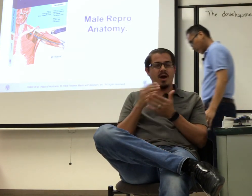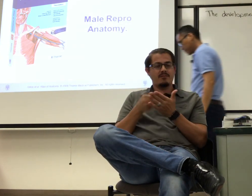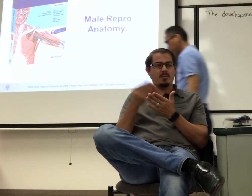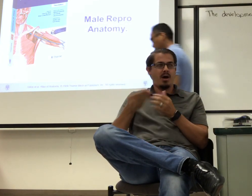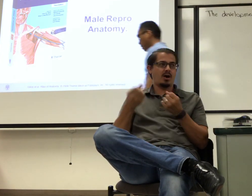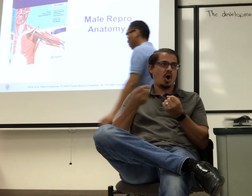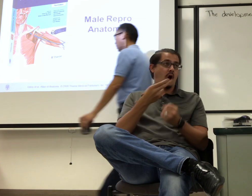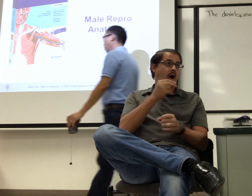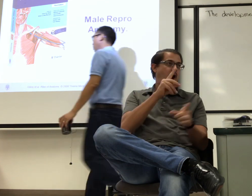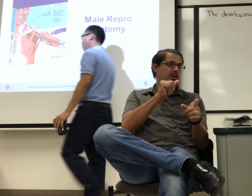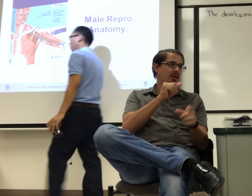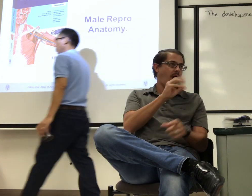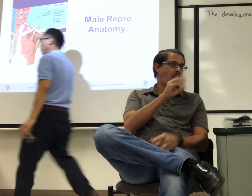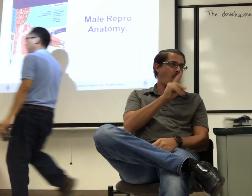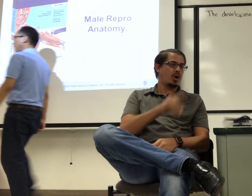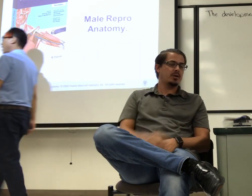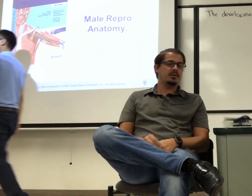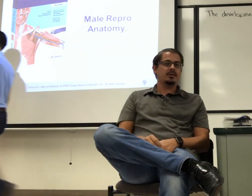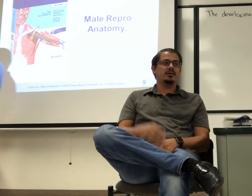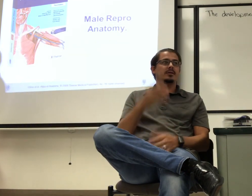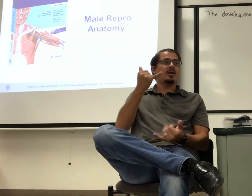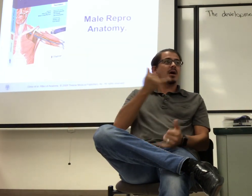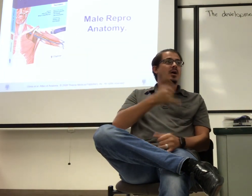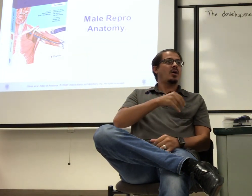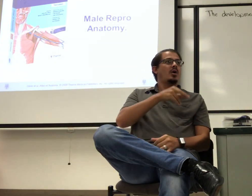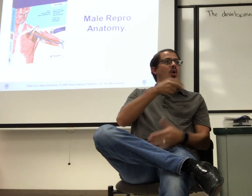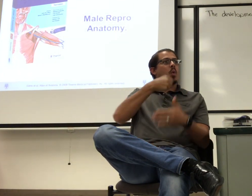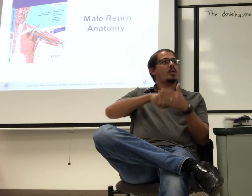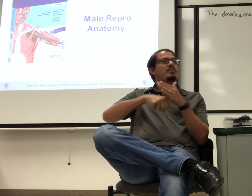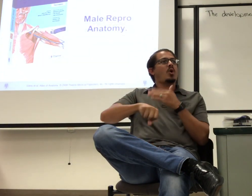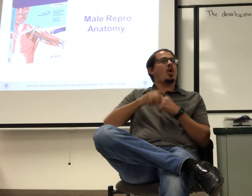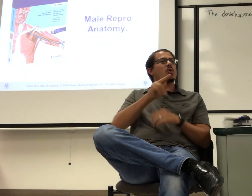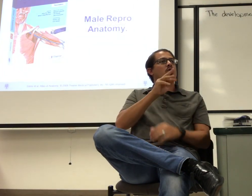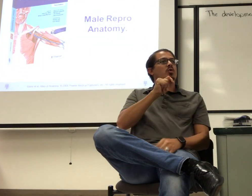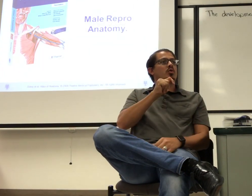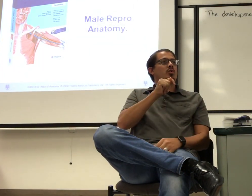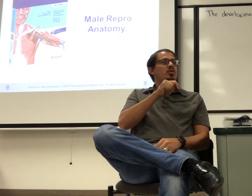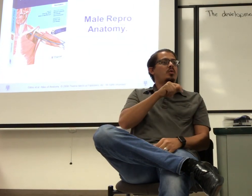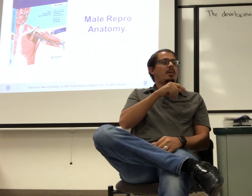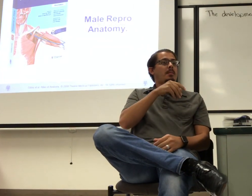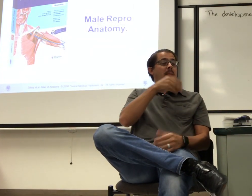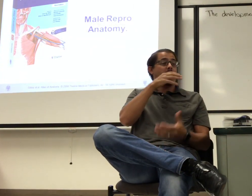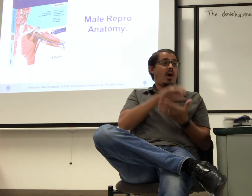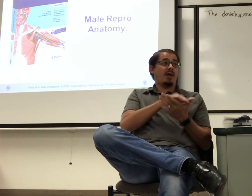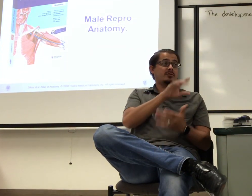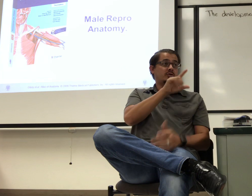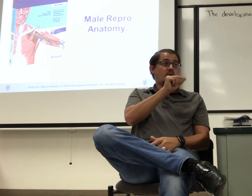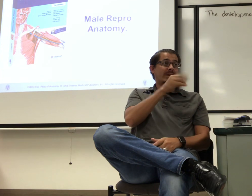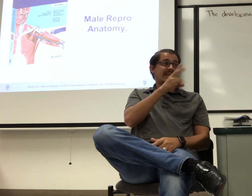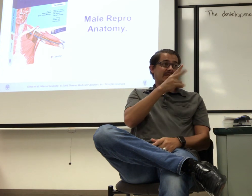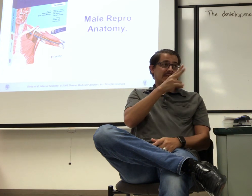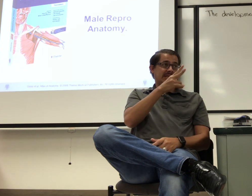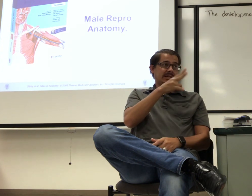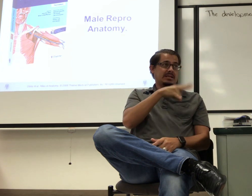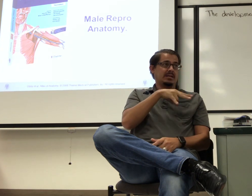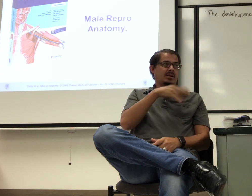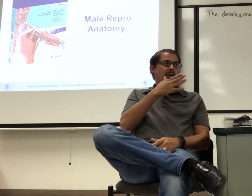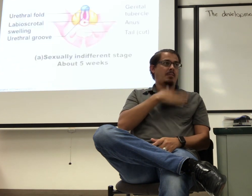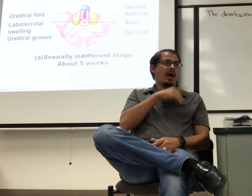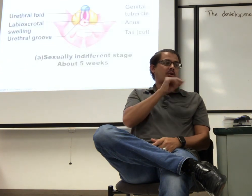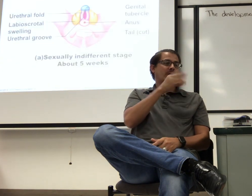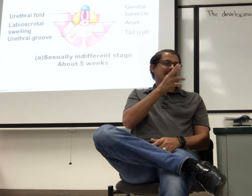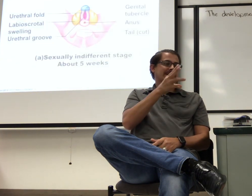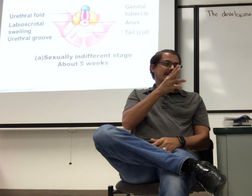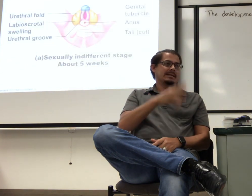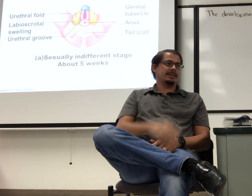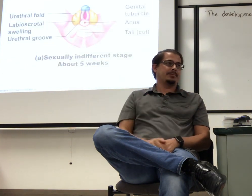All right, today is the repro unit. We'll begin that with the anatomy part. And we'll start with the male repro,